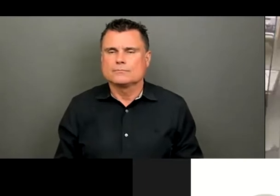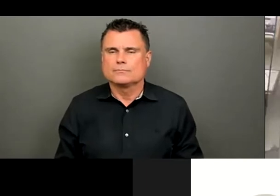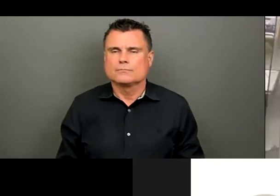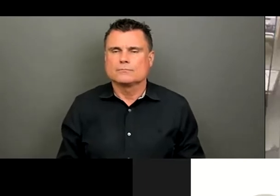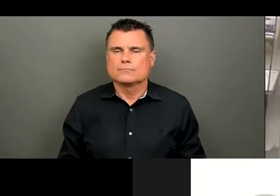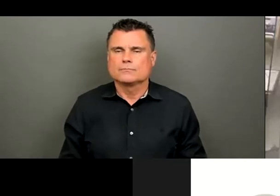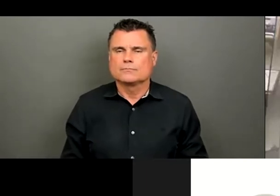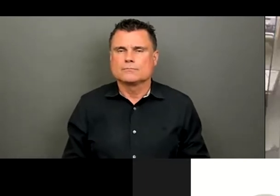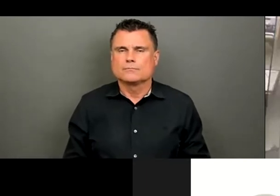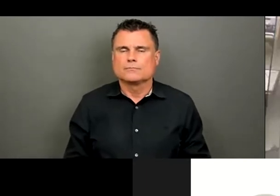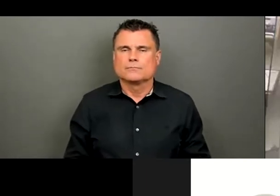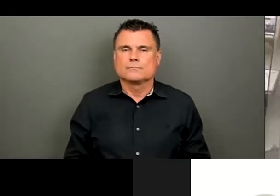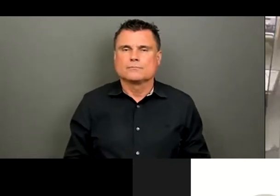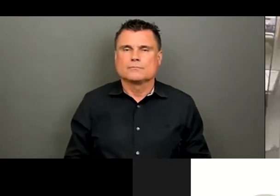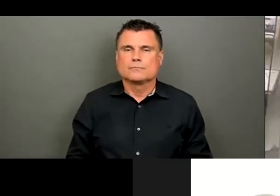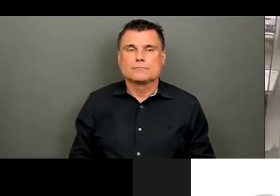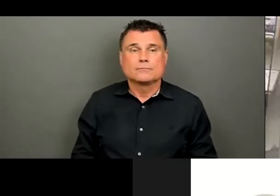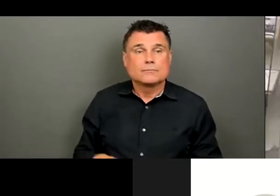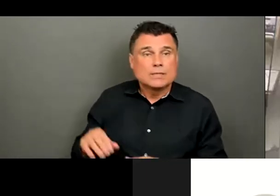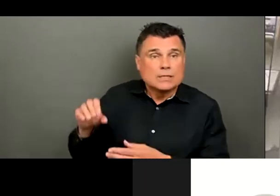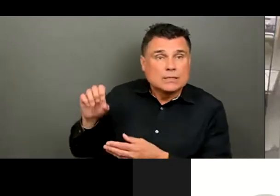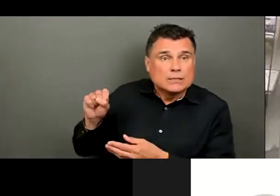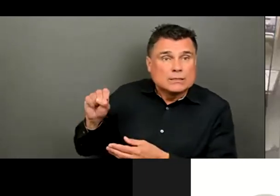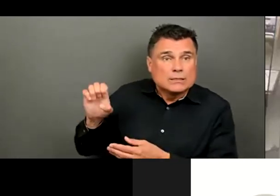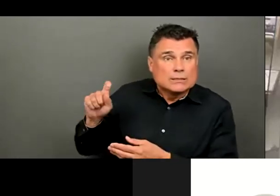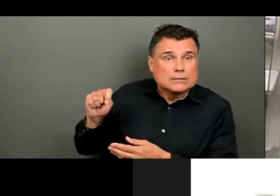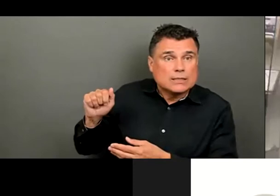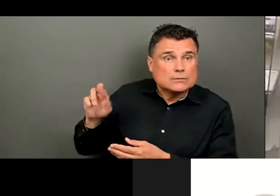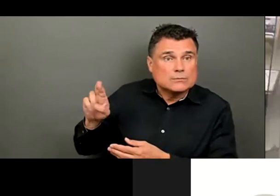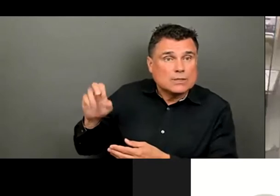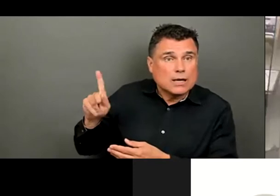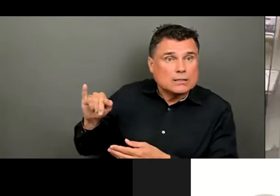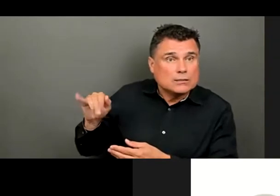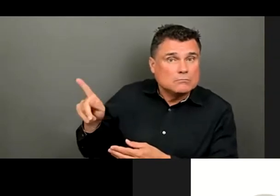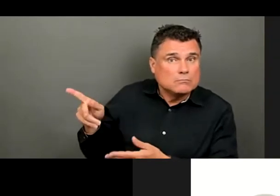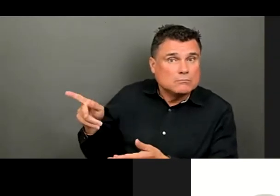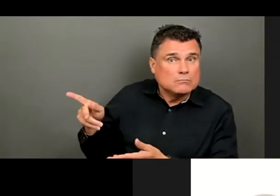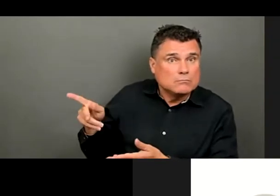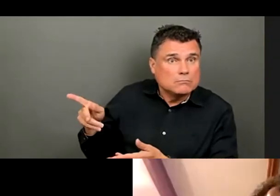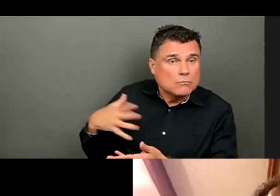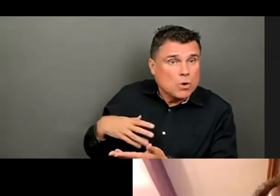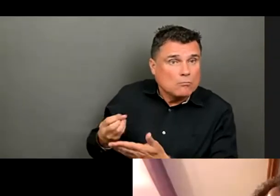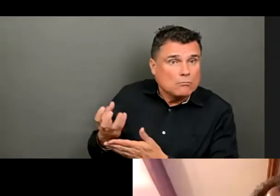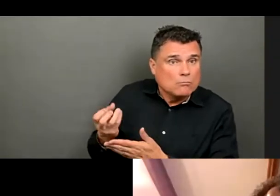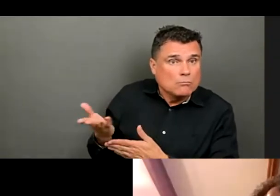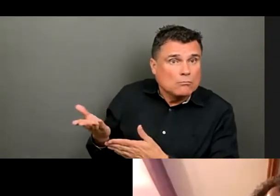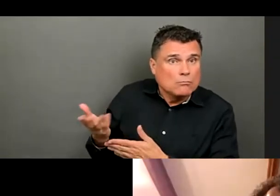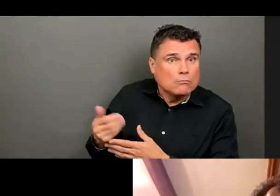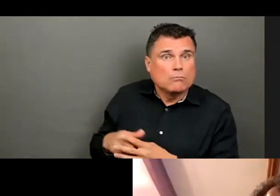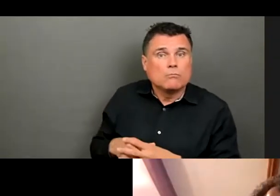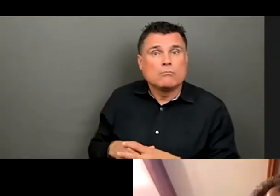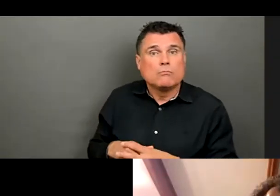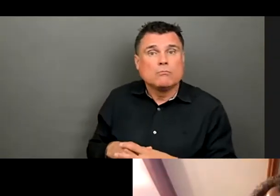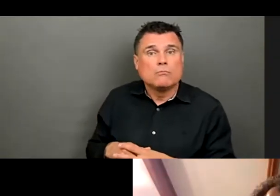Ioana, do we have anybody else from the special invited guests wanting to speak? Yes, we have Timothy, who would like to take